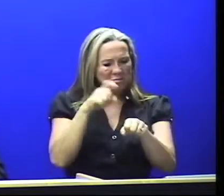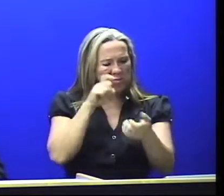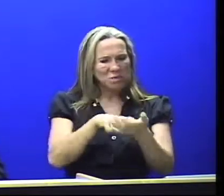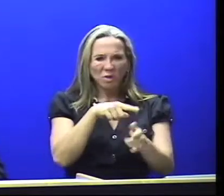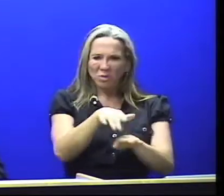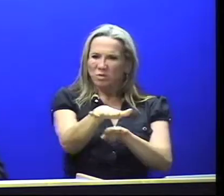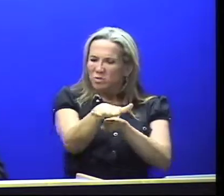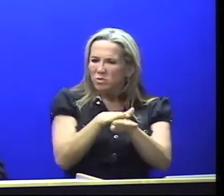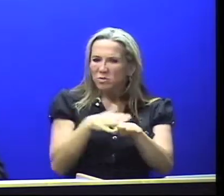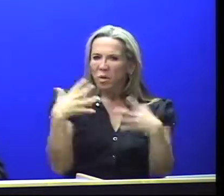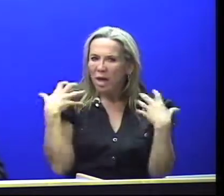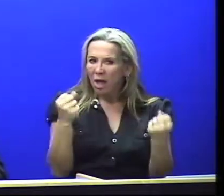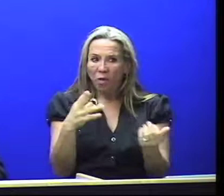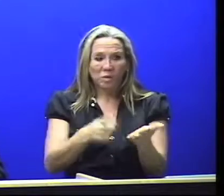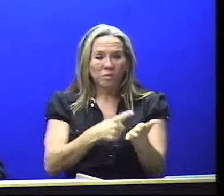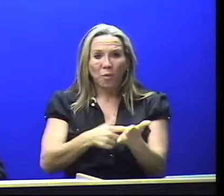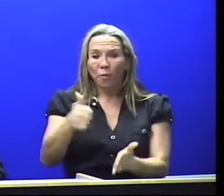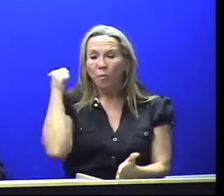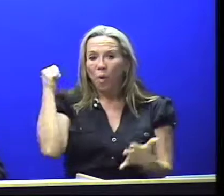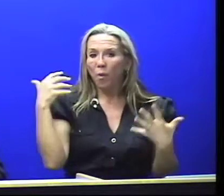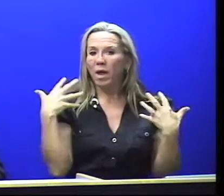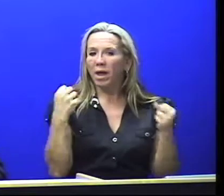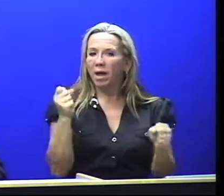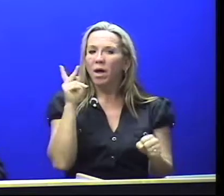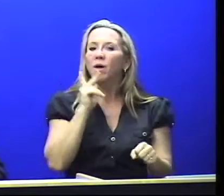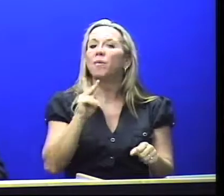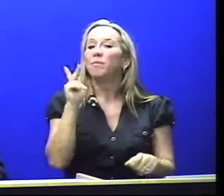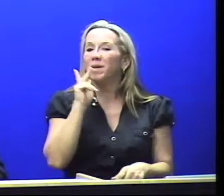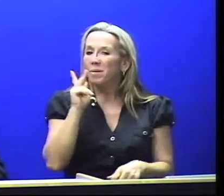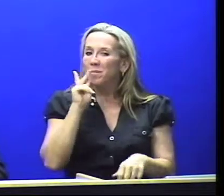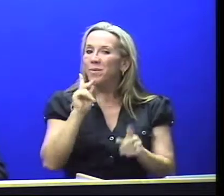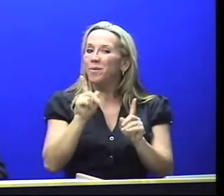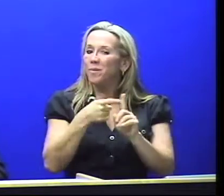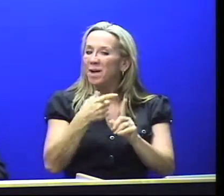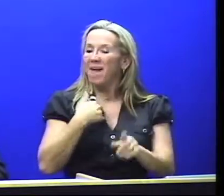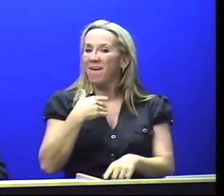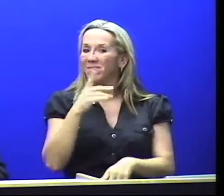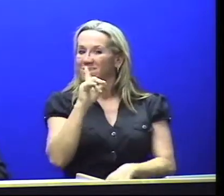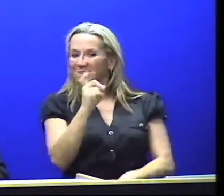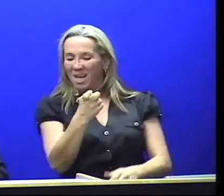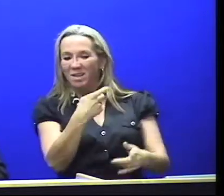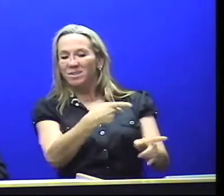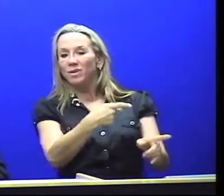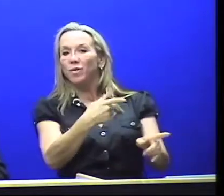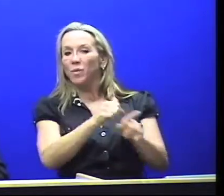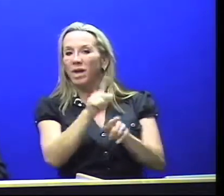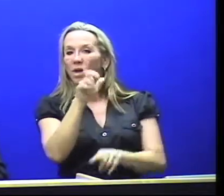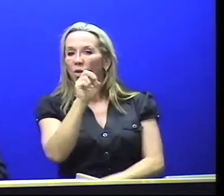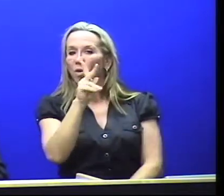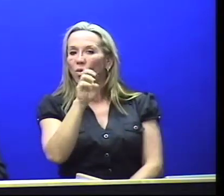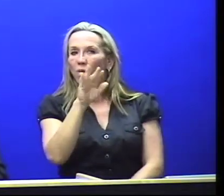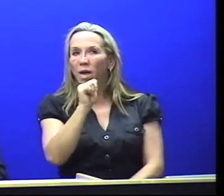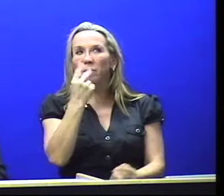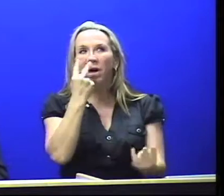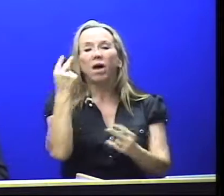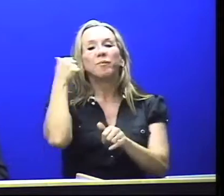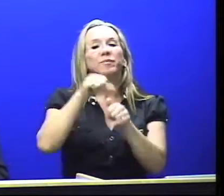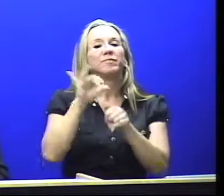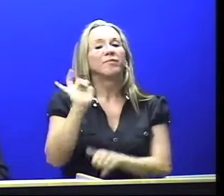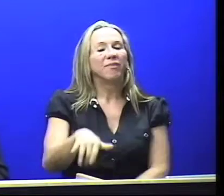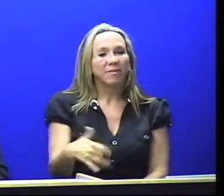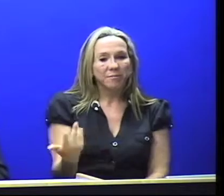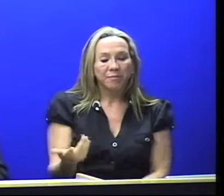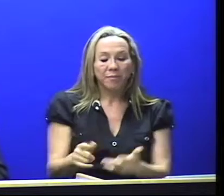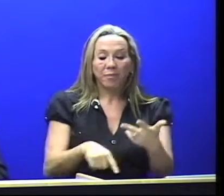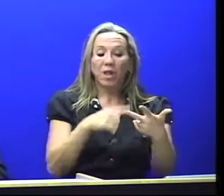that's sometimes what people say when they're diagnosed with leukemias. And then the other sign that